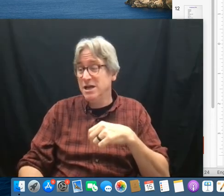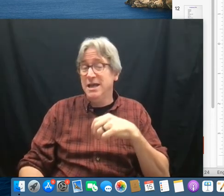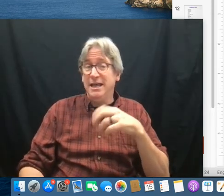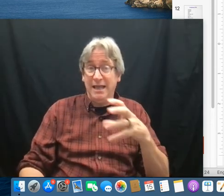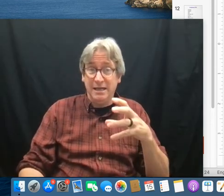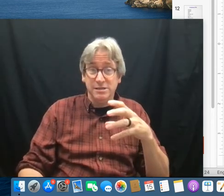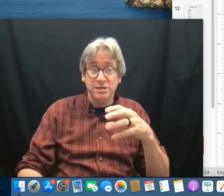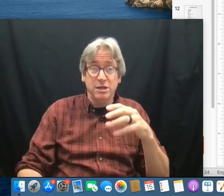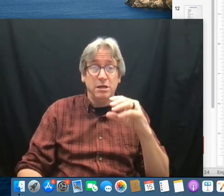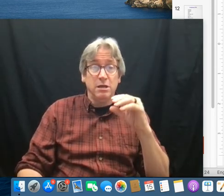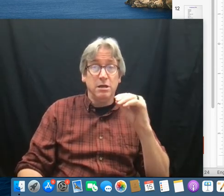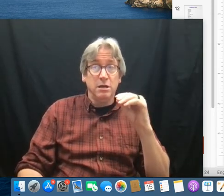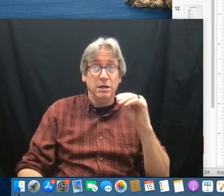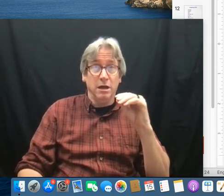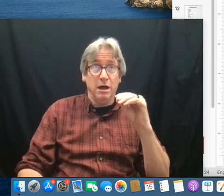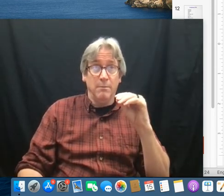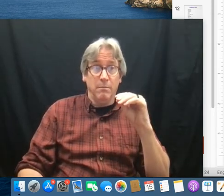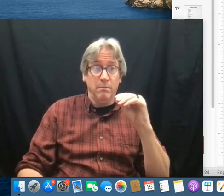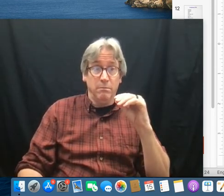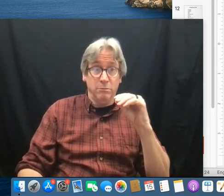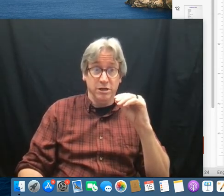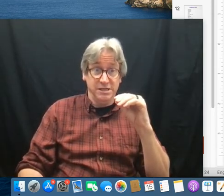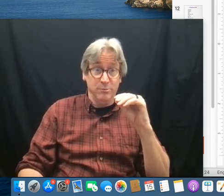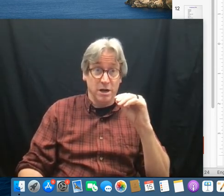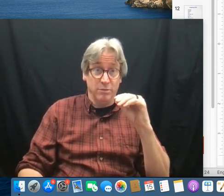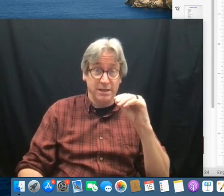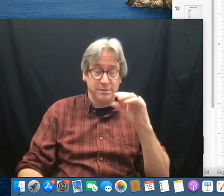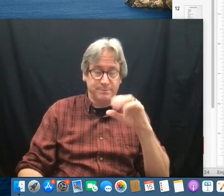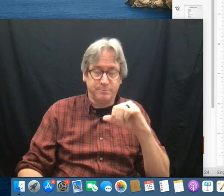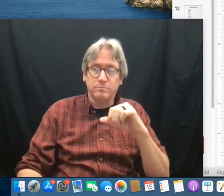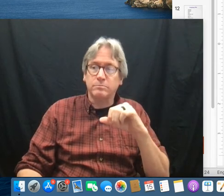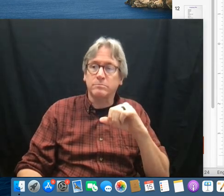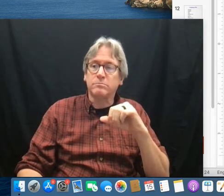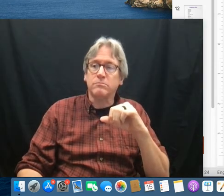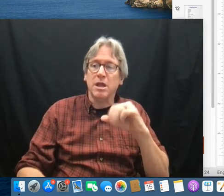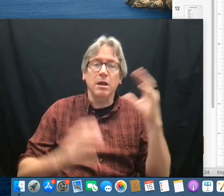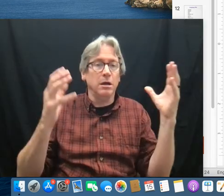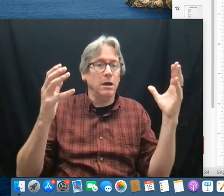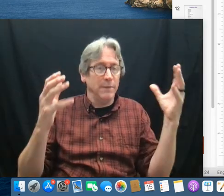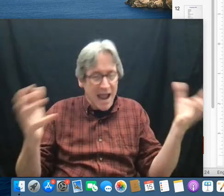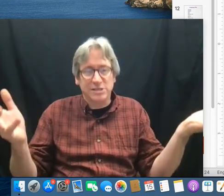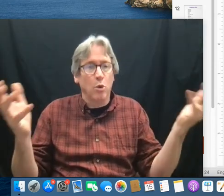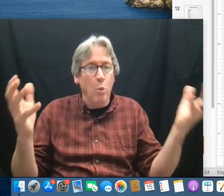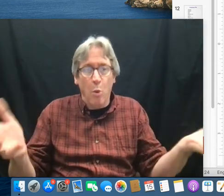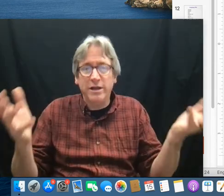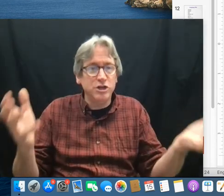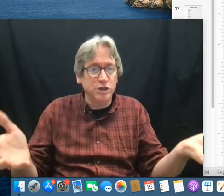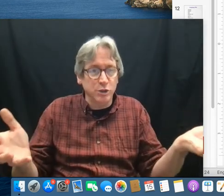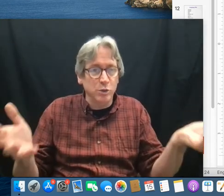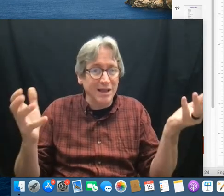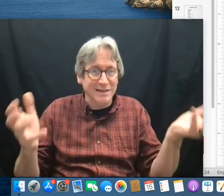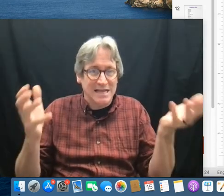watch the video of a guy going, hey, do you have the same thing I got? And then they discuss that briefly.